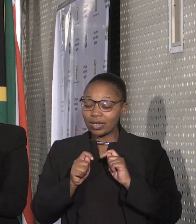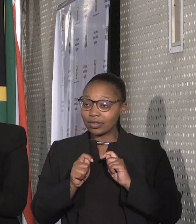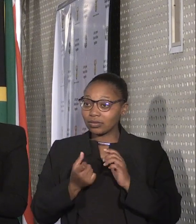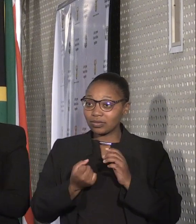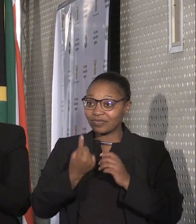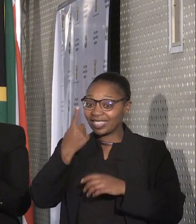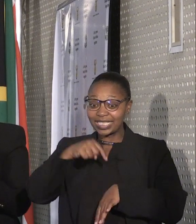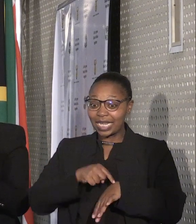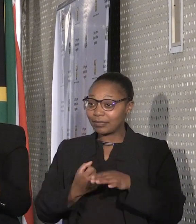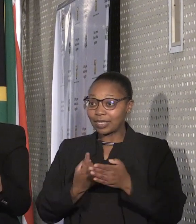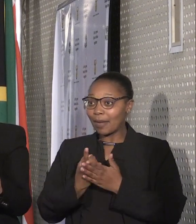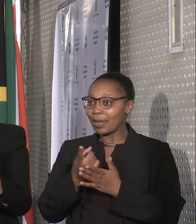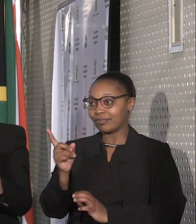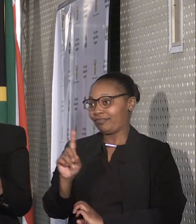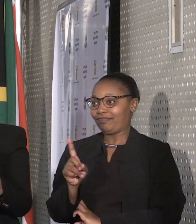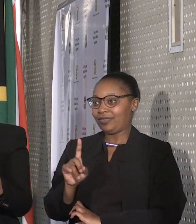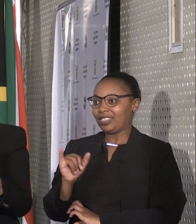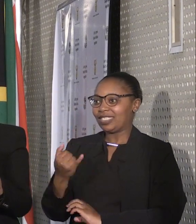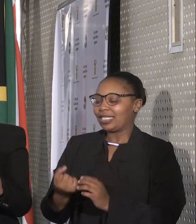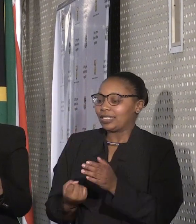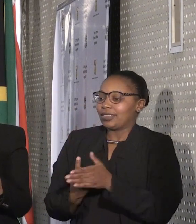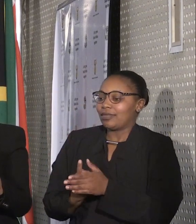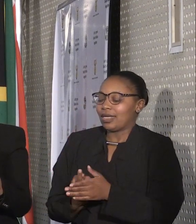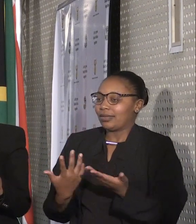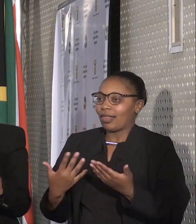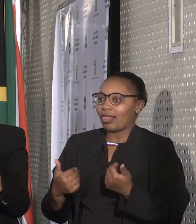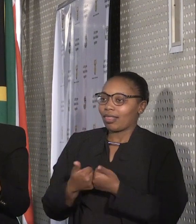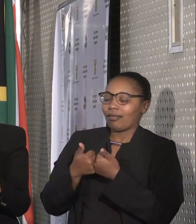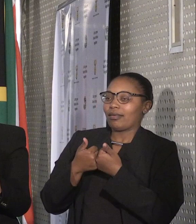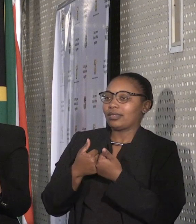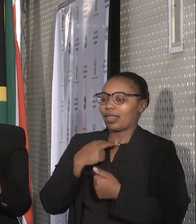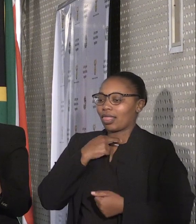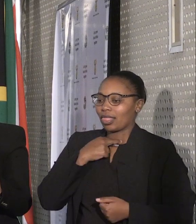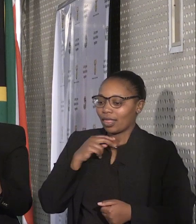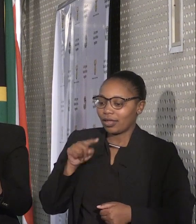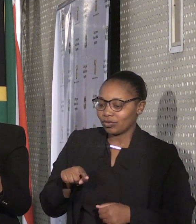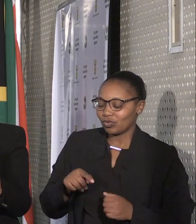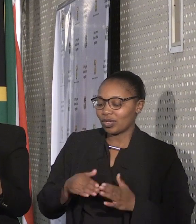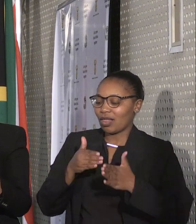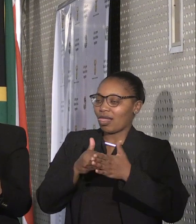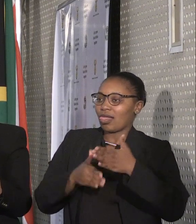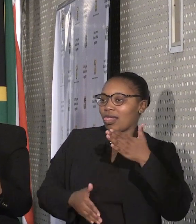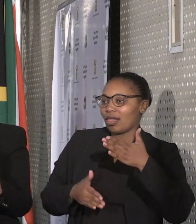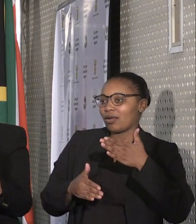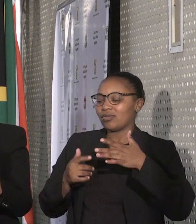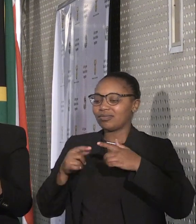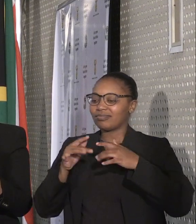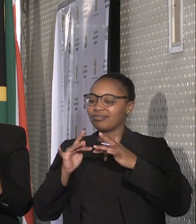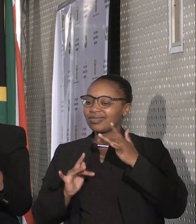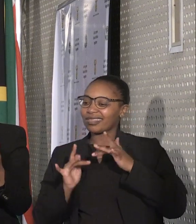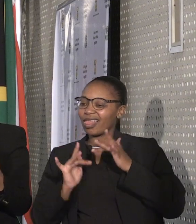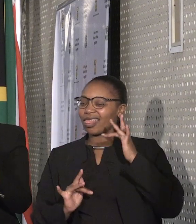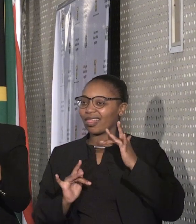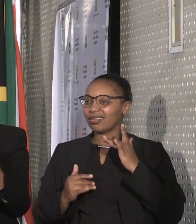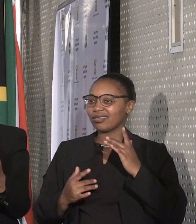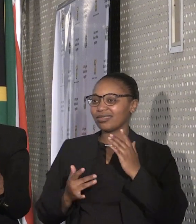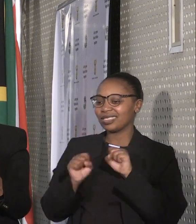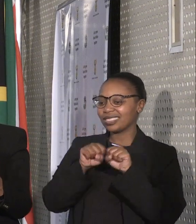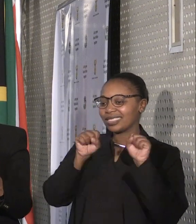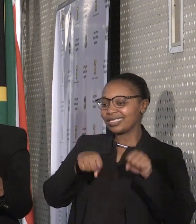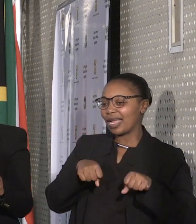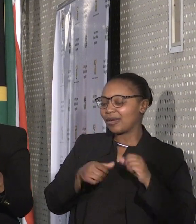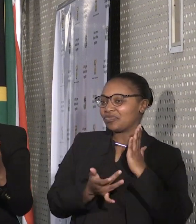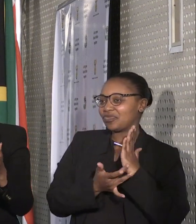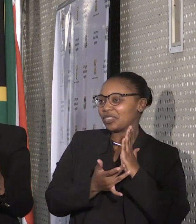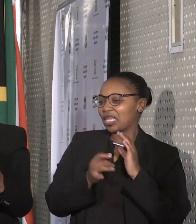one did not necessarily happen as planned. And again, I know that some who might understand